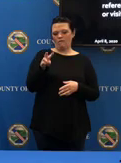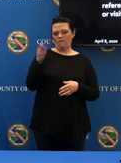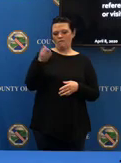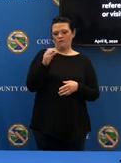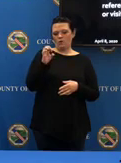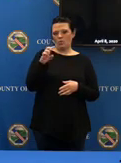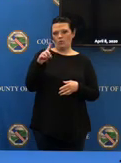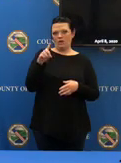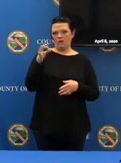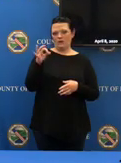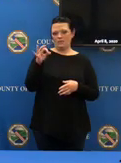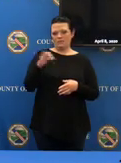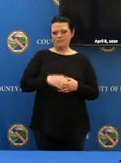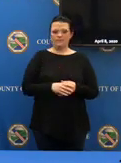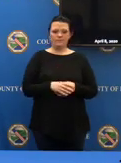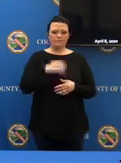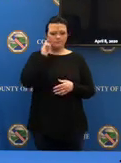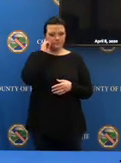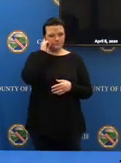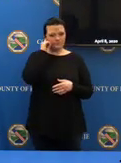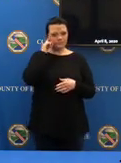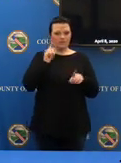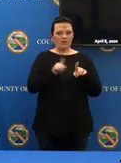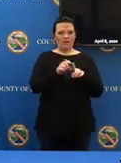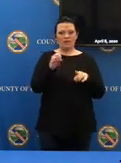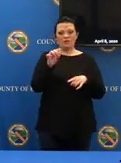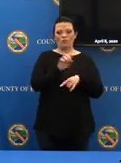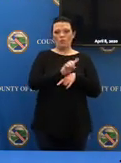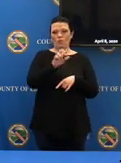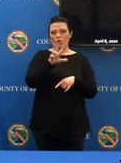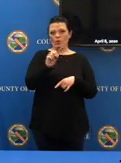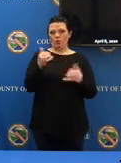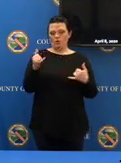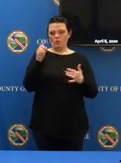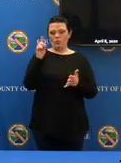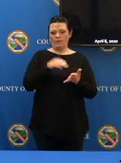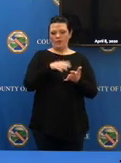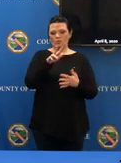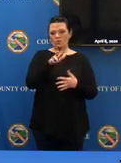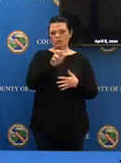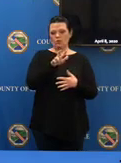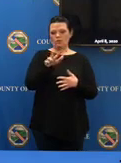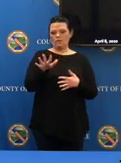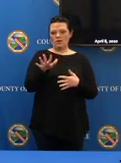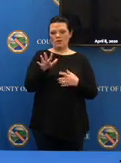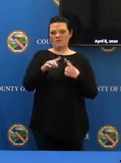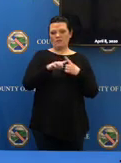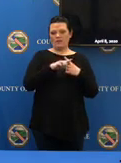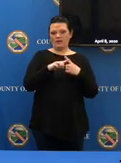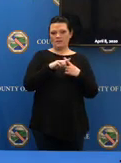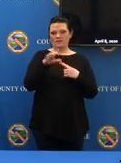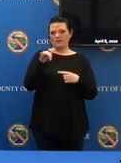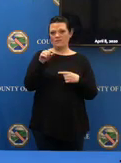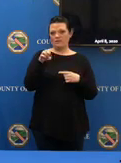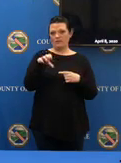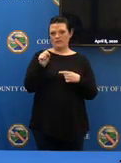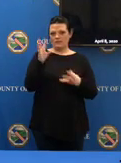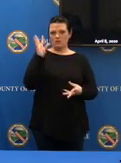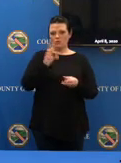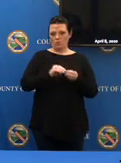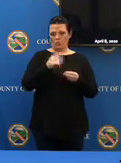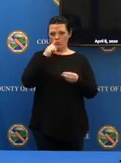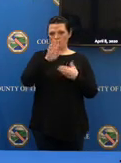erie.gov/COVID-19. As of 1:30 today, there were 1,335 total positive cases for all